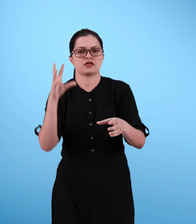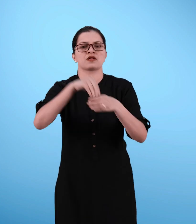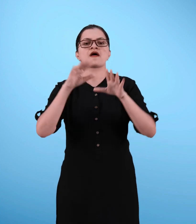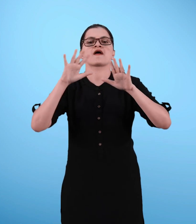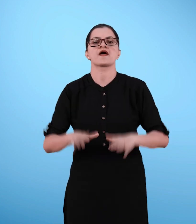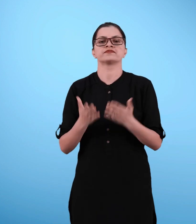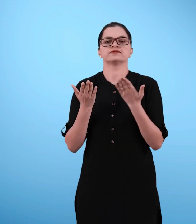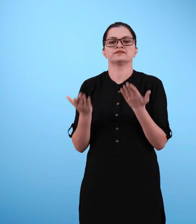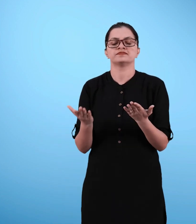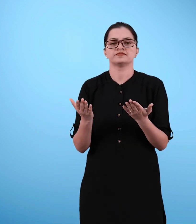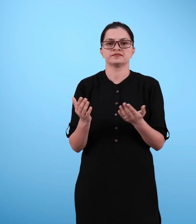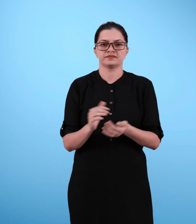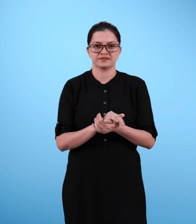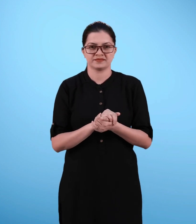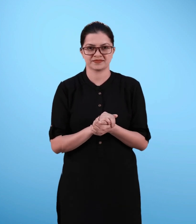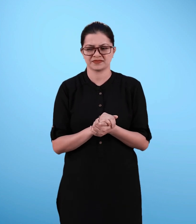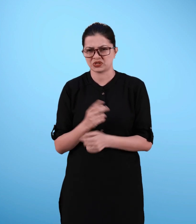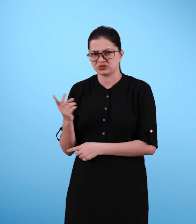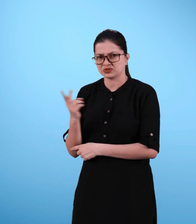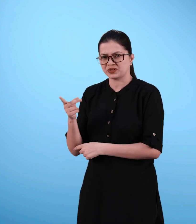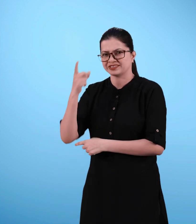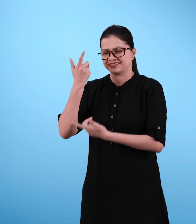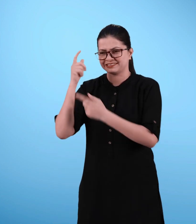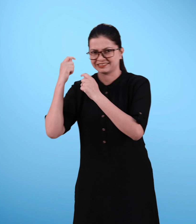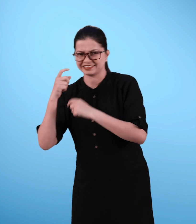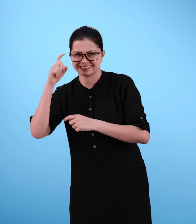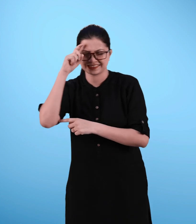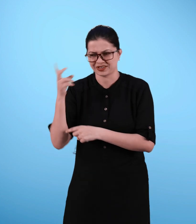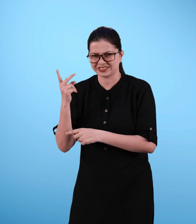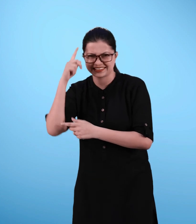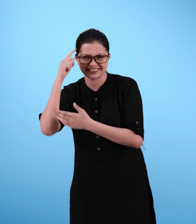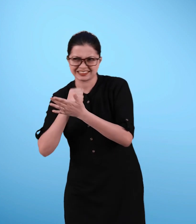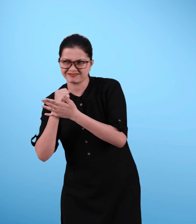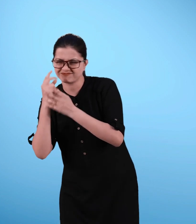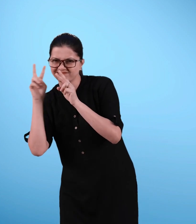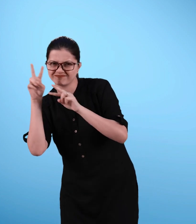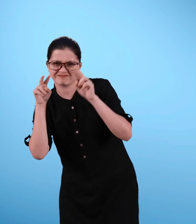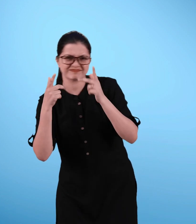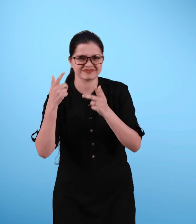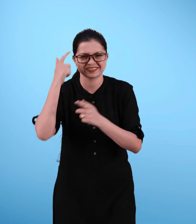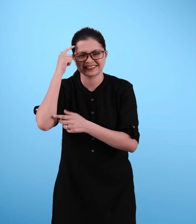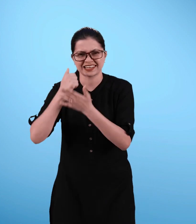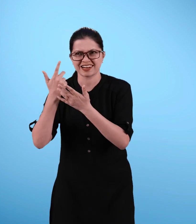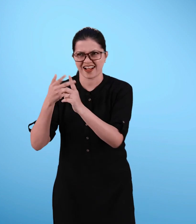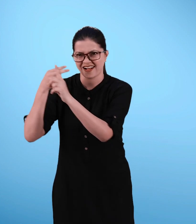Start. They tried to identify fabrics They as tried to cotton, identify these wool, fabrics as cotton,